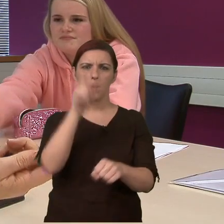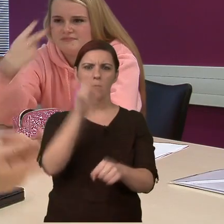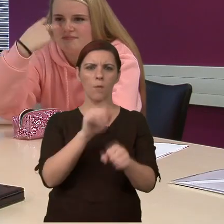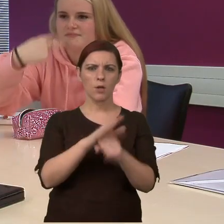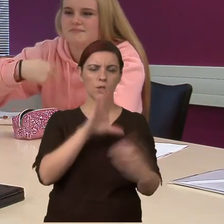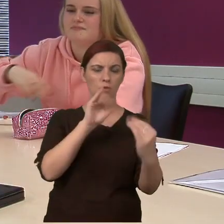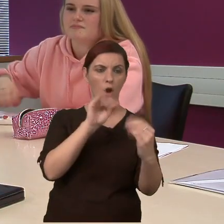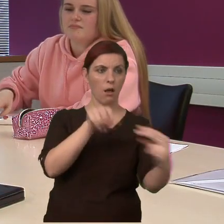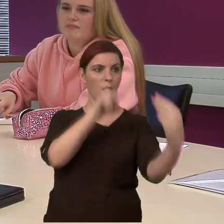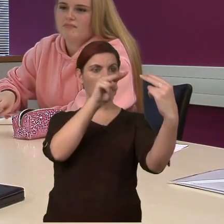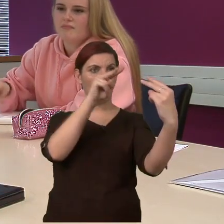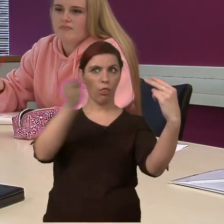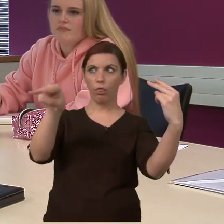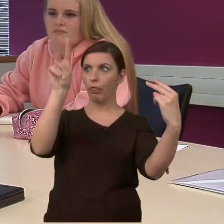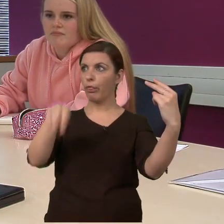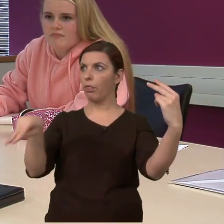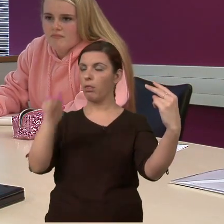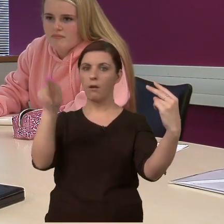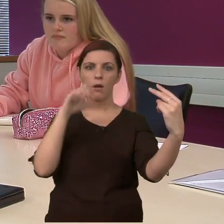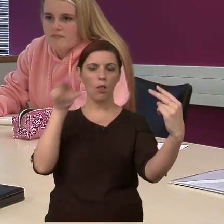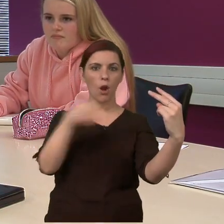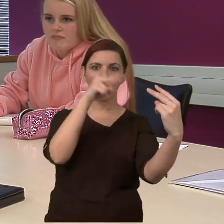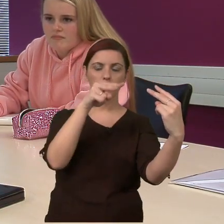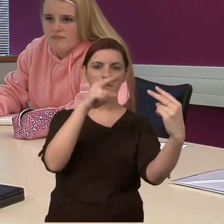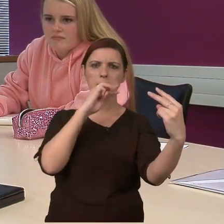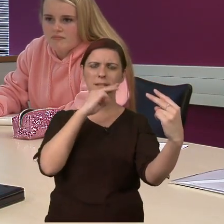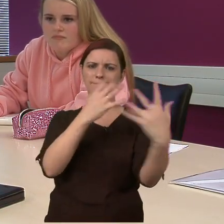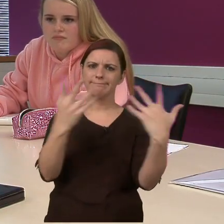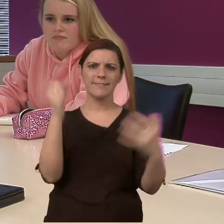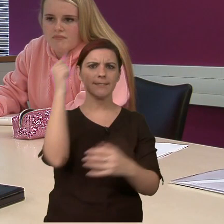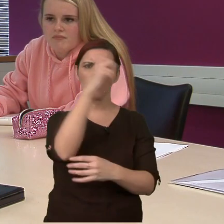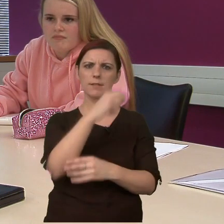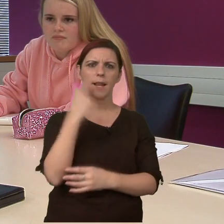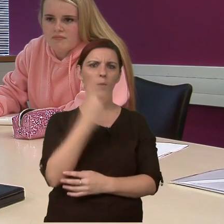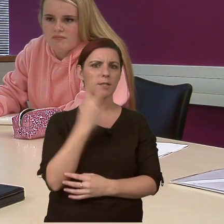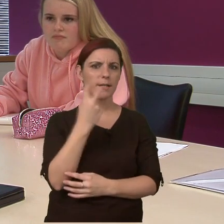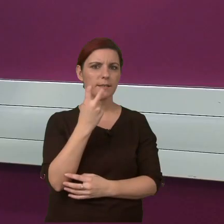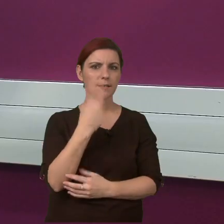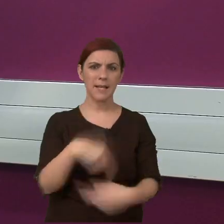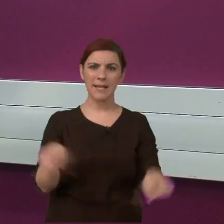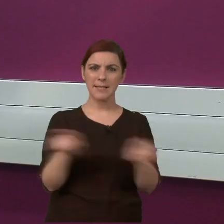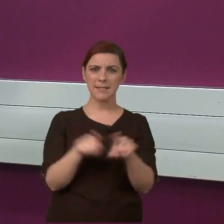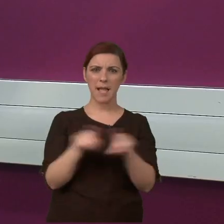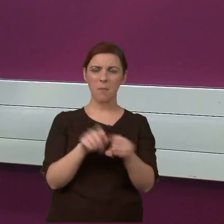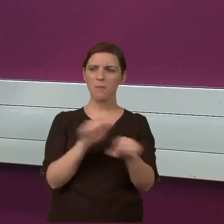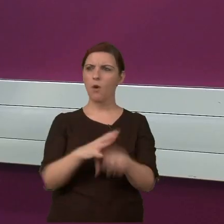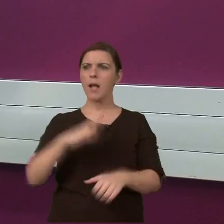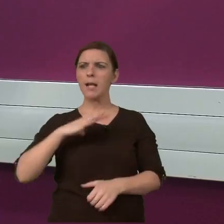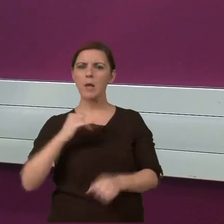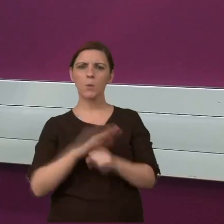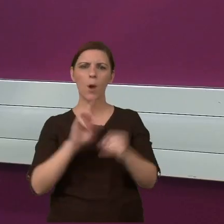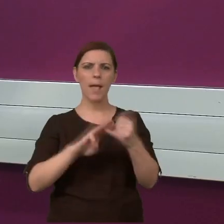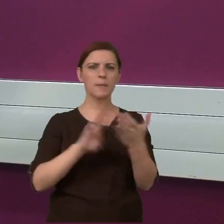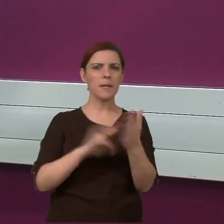or someone speaking outside the gaze of a deaf person can all limit the student's ability to rely on lip reading. It is also impractical